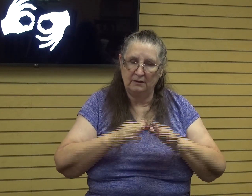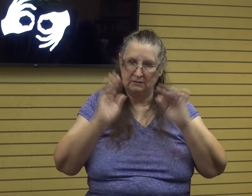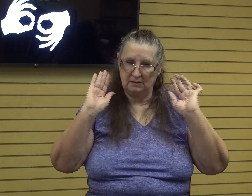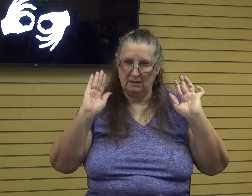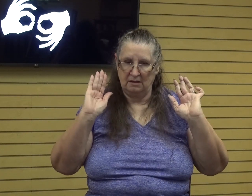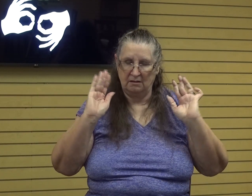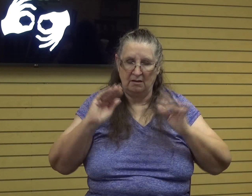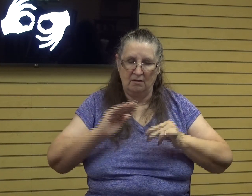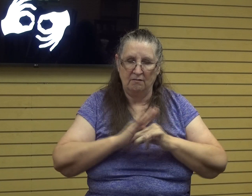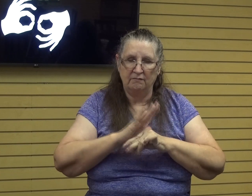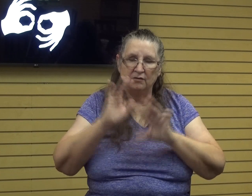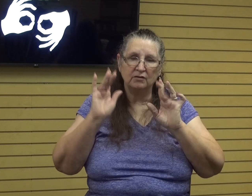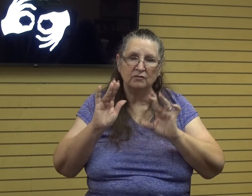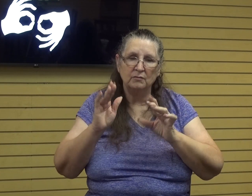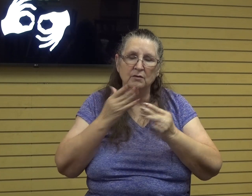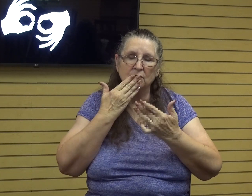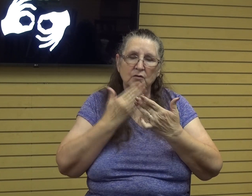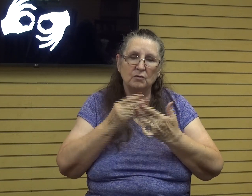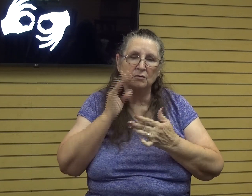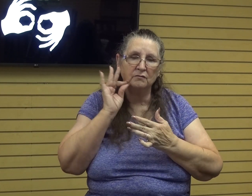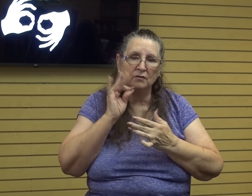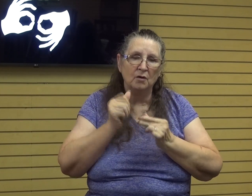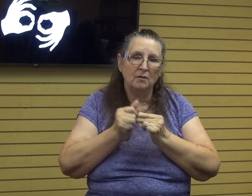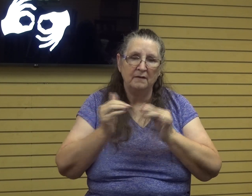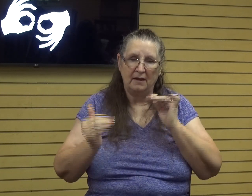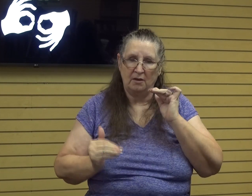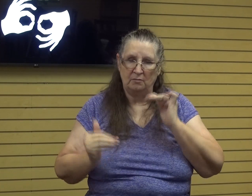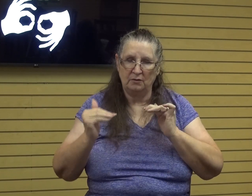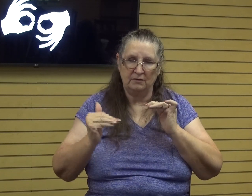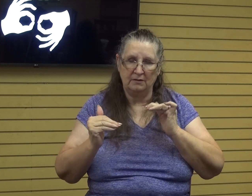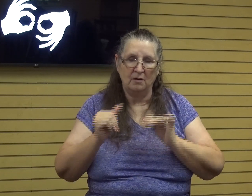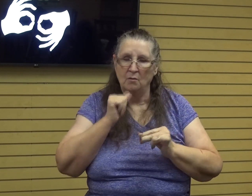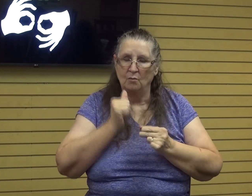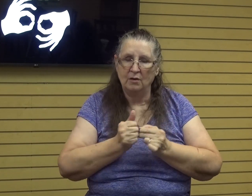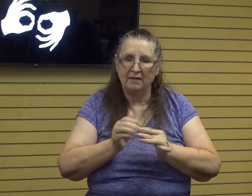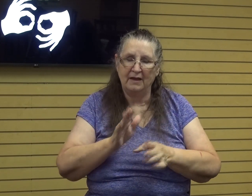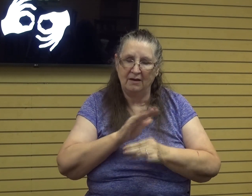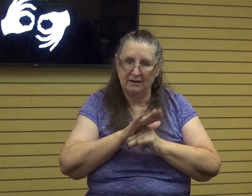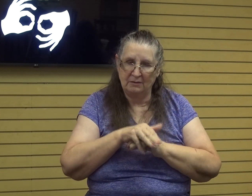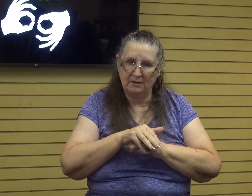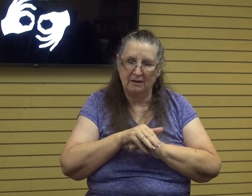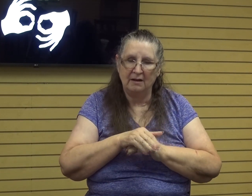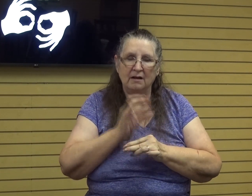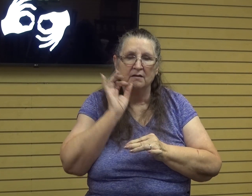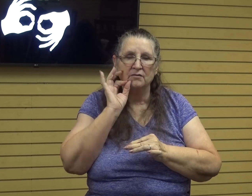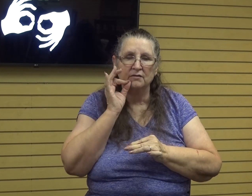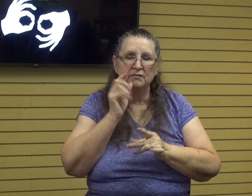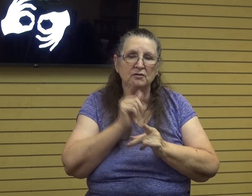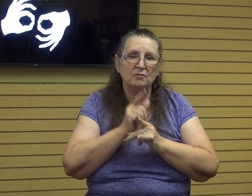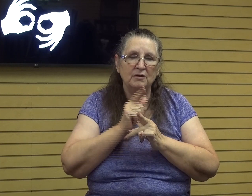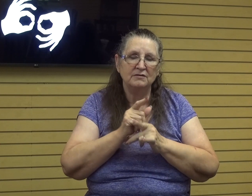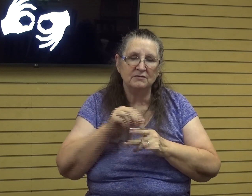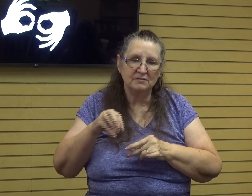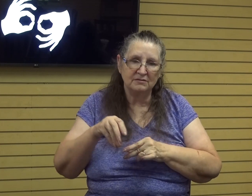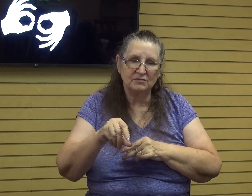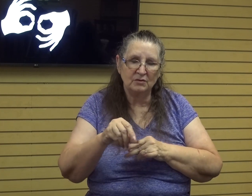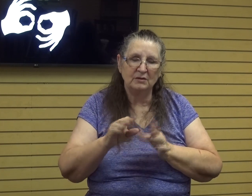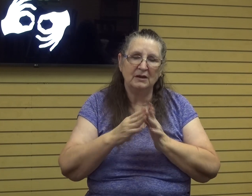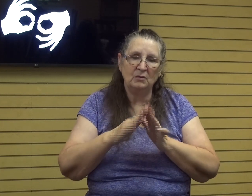full of mercy and good fruits, without partiality and without hypocrisy. Now the fruit of righteousness is sown in peace by those who